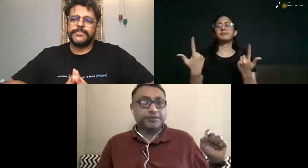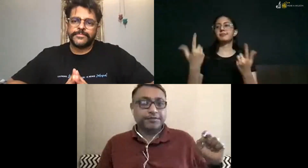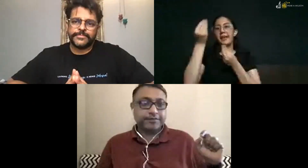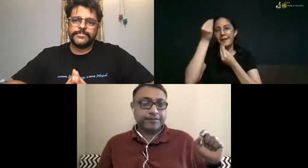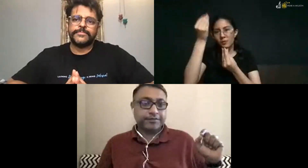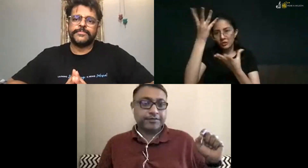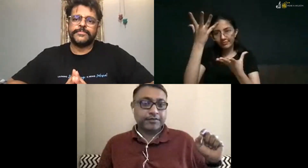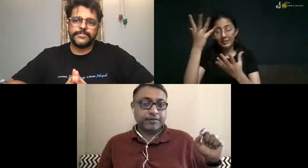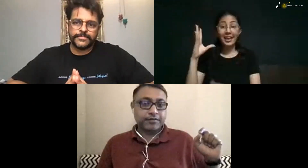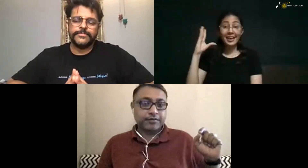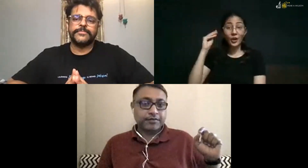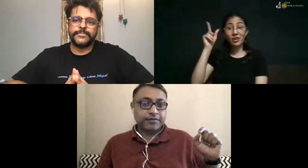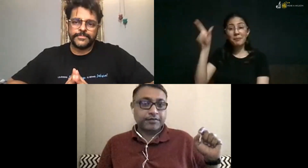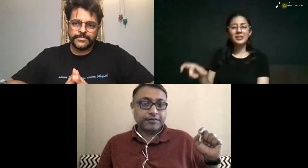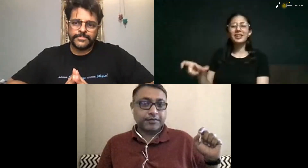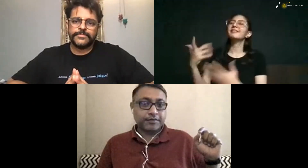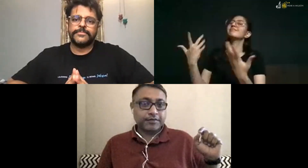granted.